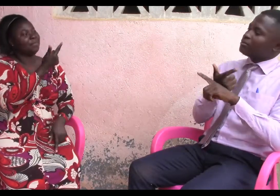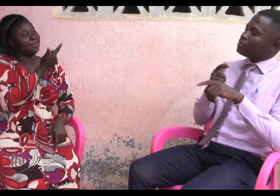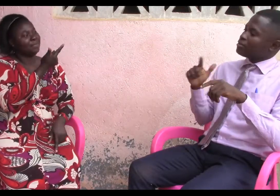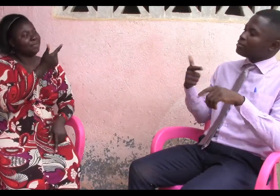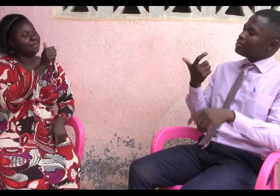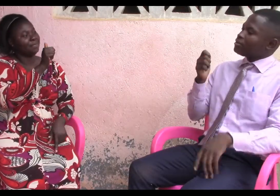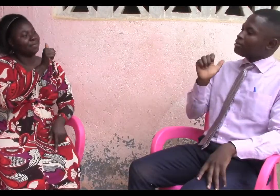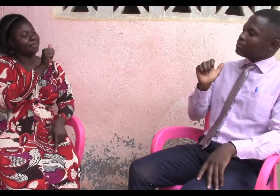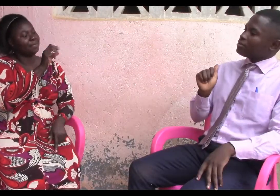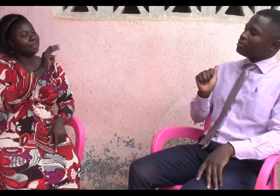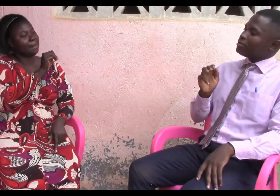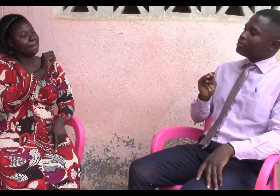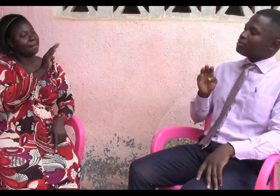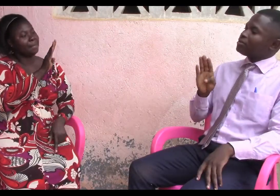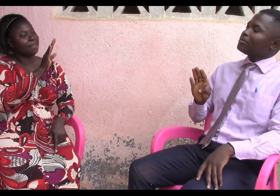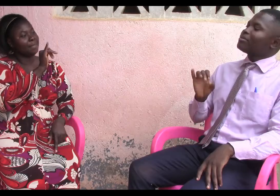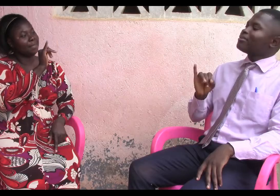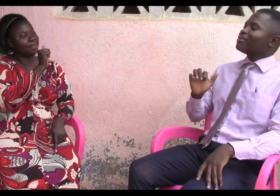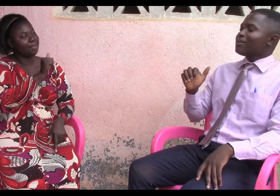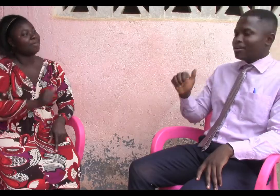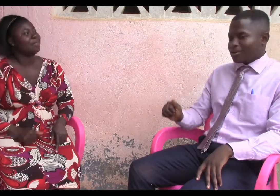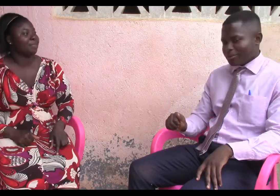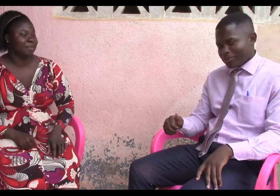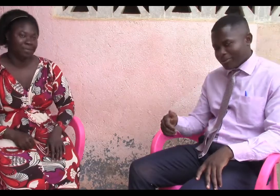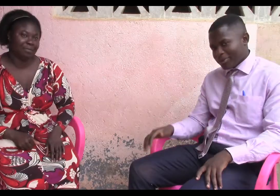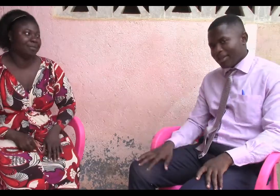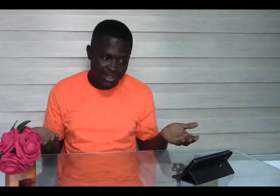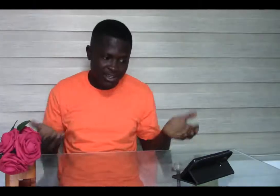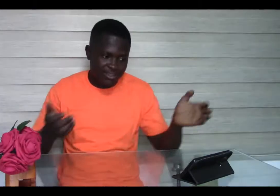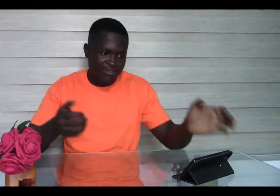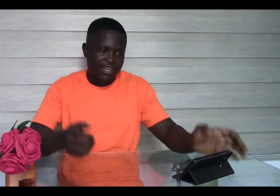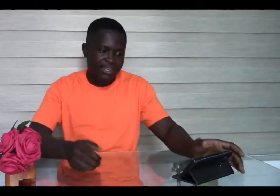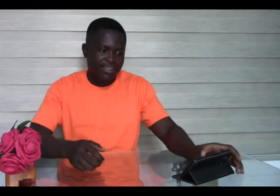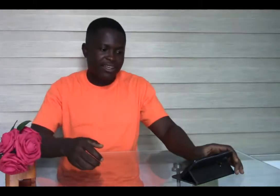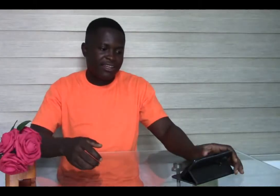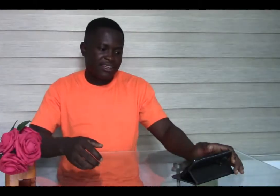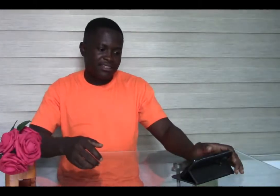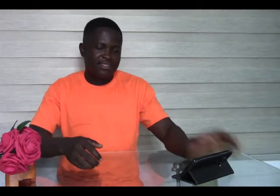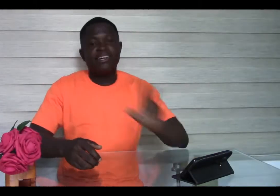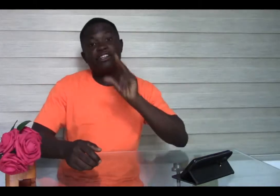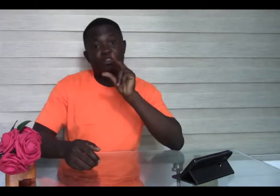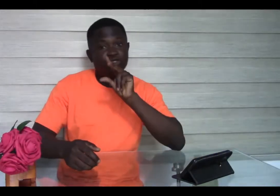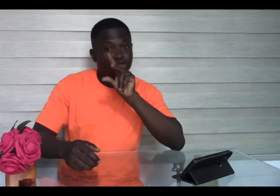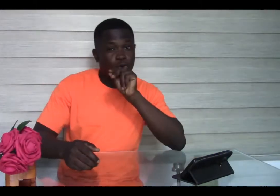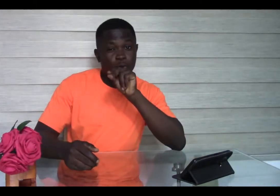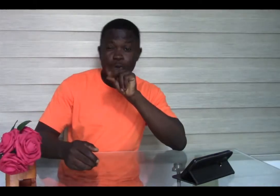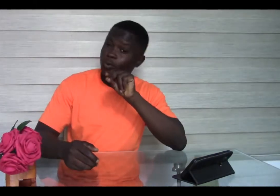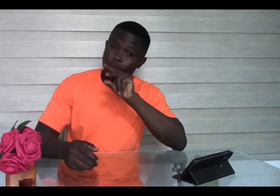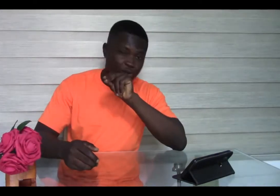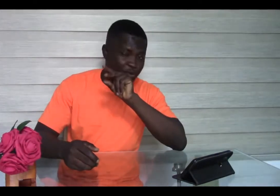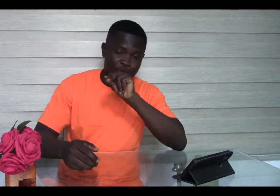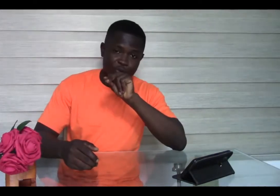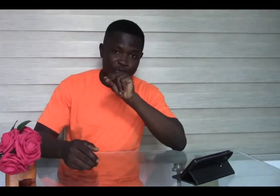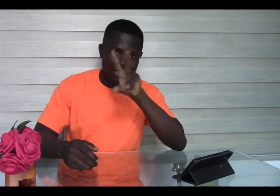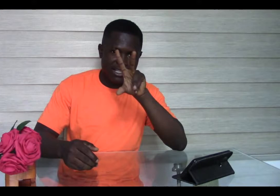staying in Sunyani. She said No, no, no, no. So that's